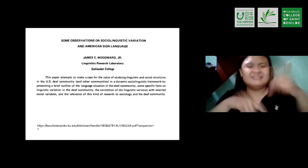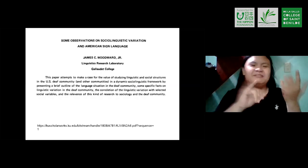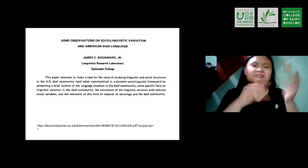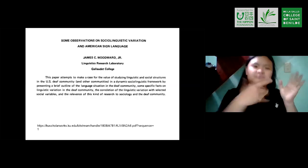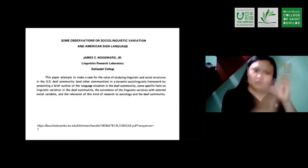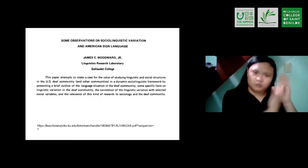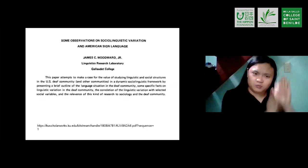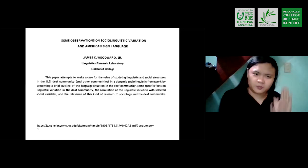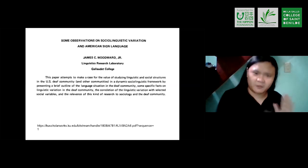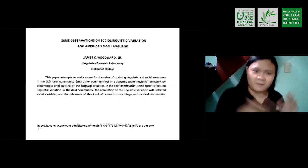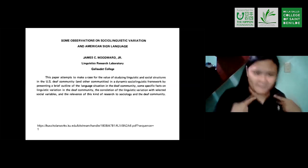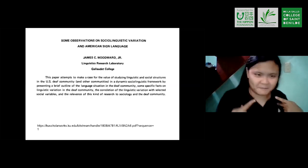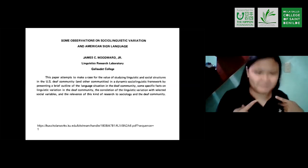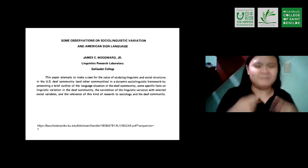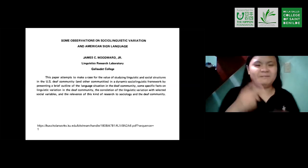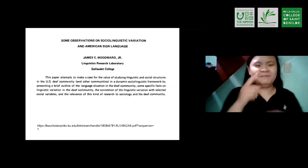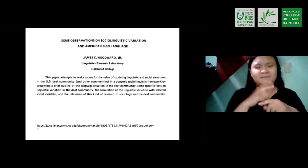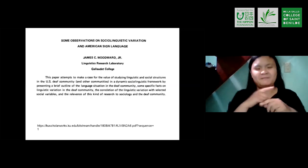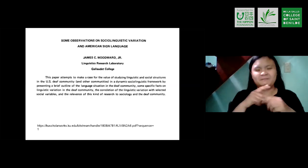presented